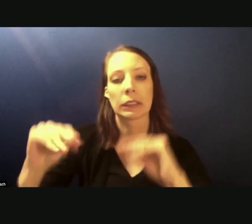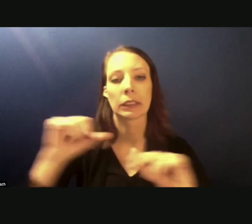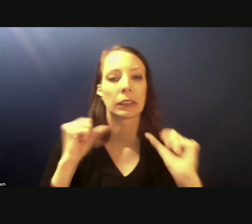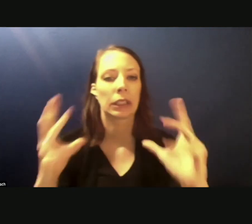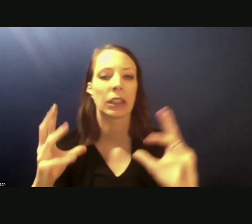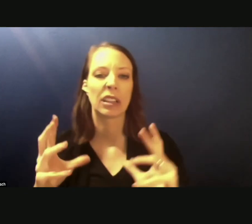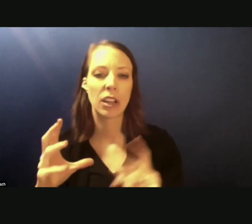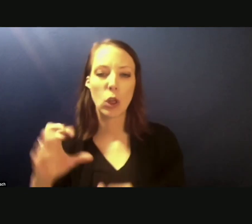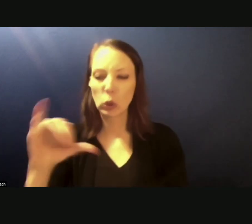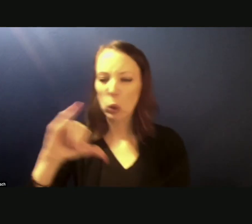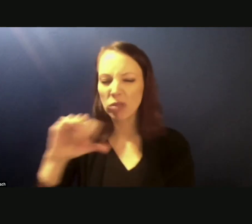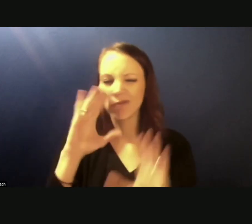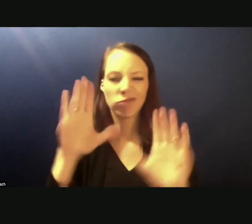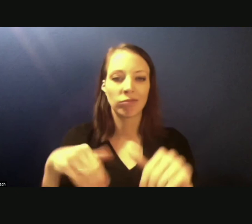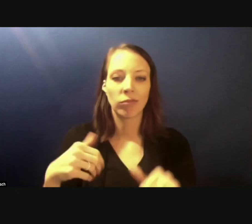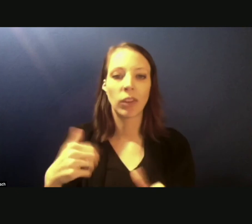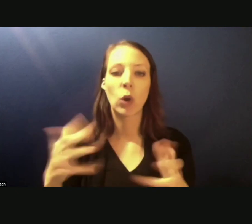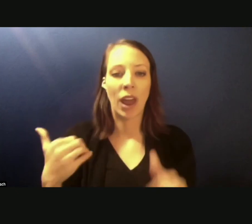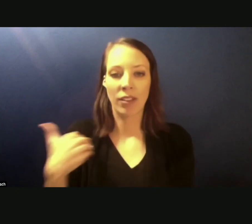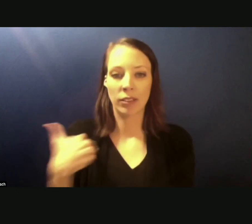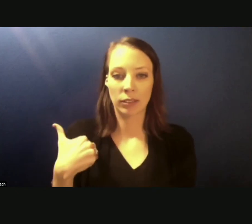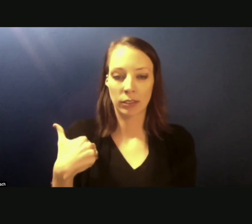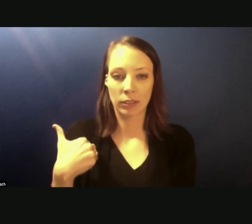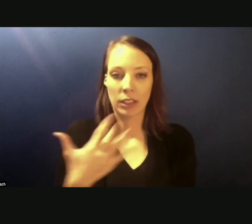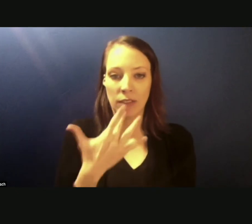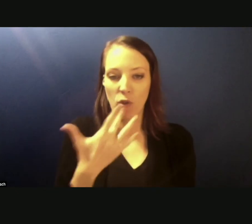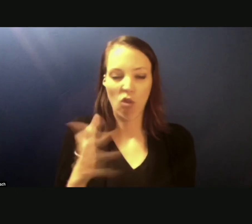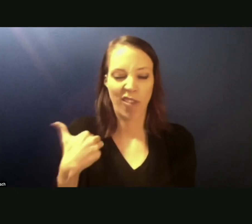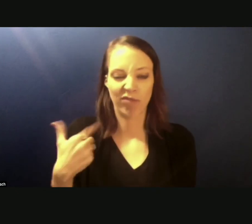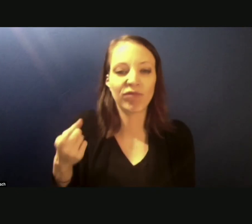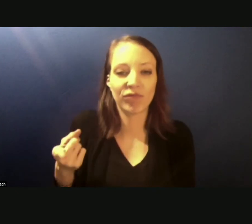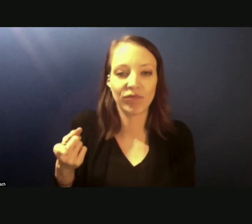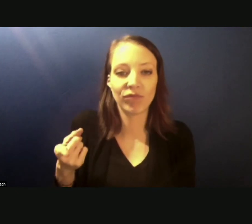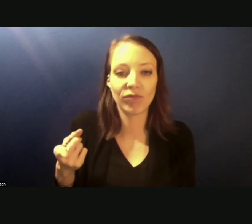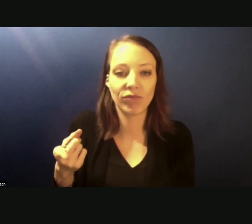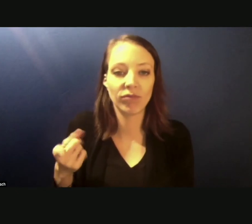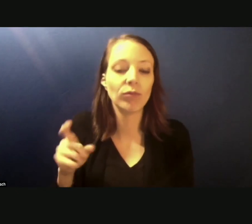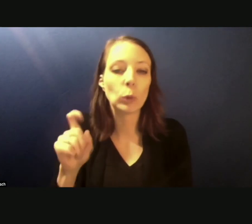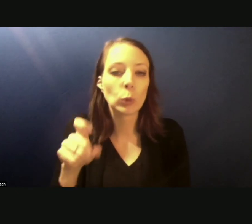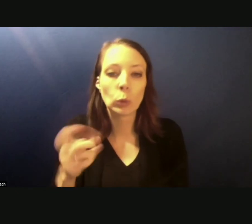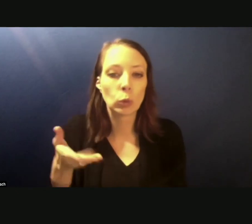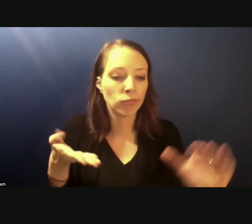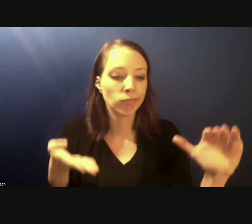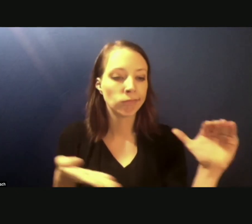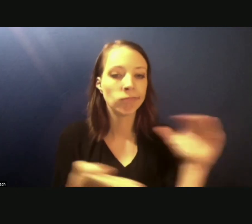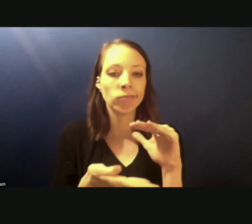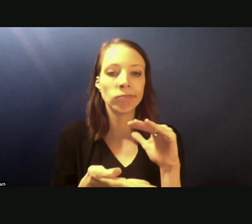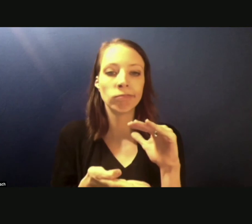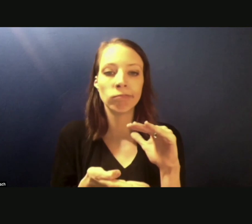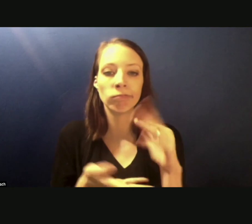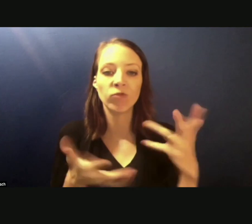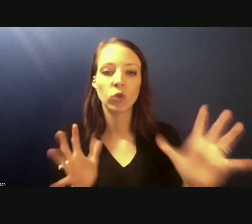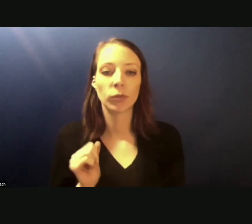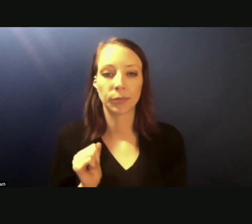kind of stuff. It already has the flavor. So all you have to do is, you know, you put it in the oven,